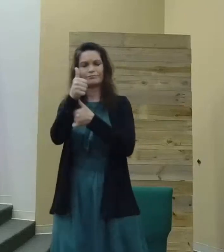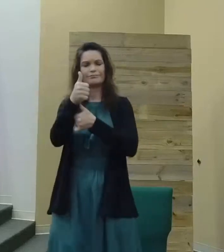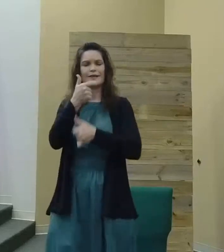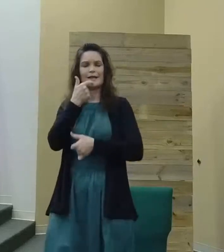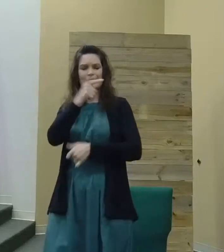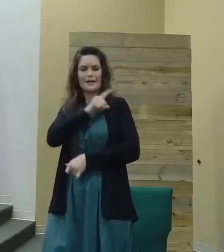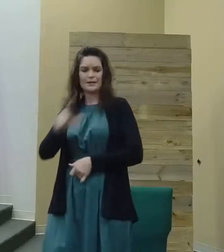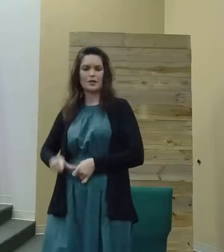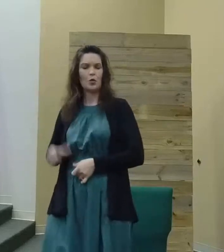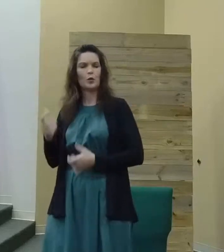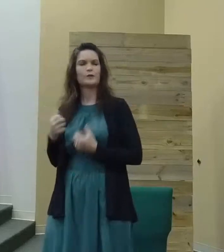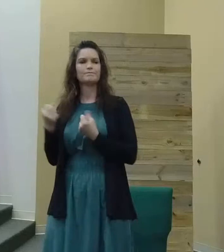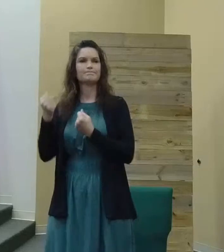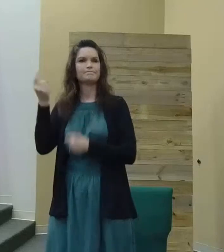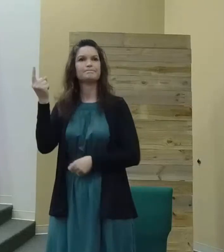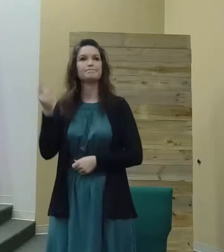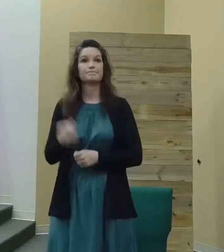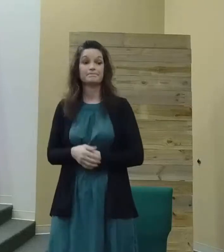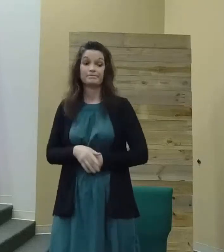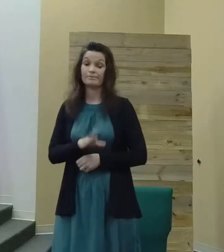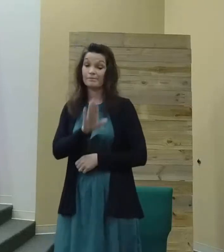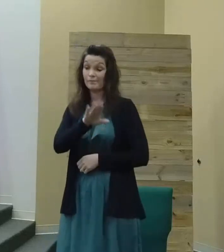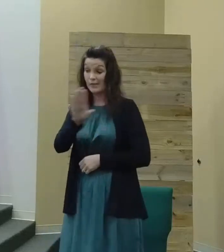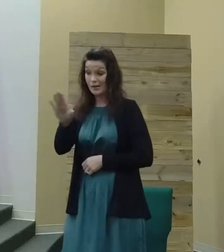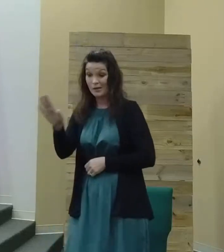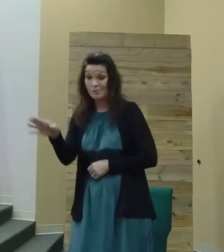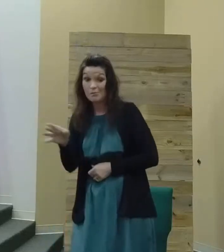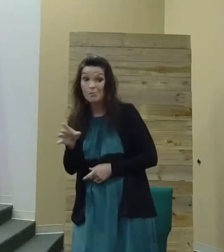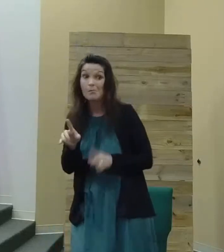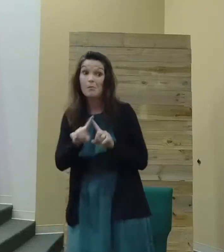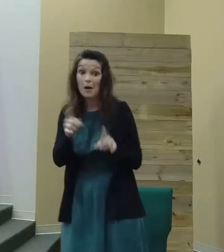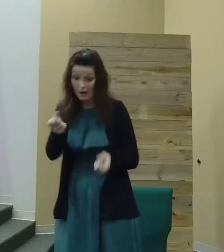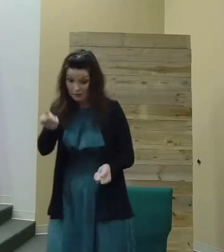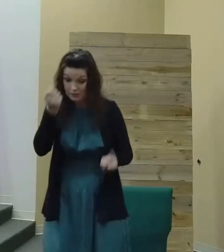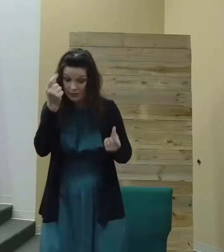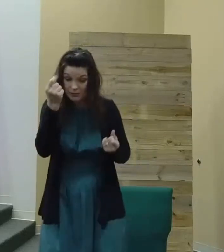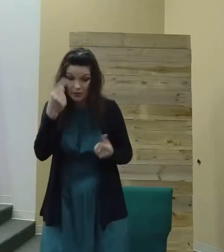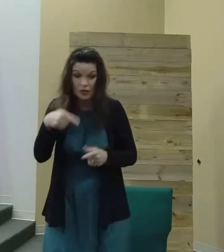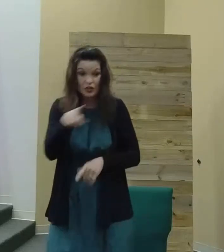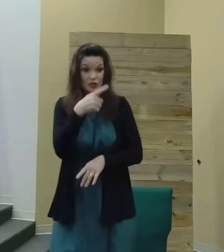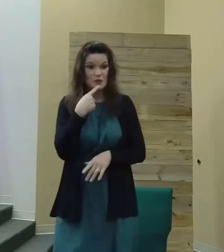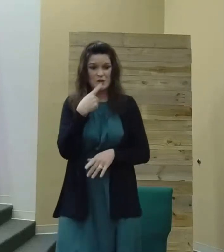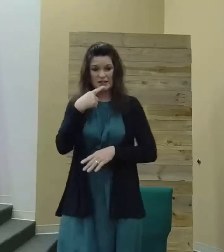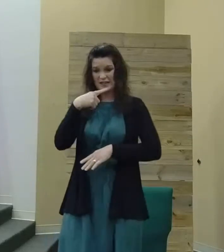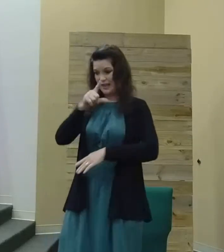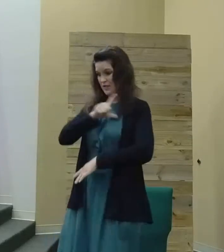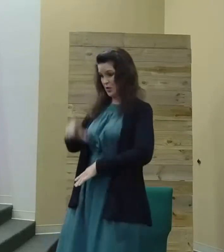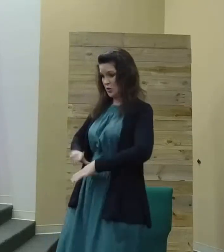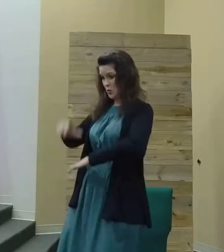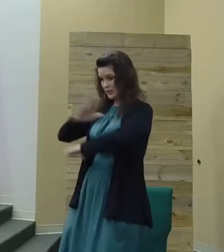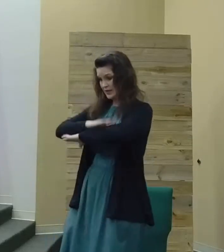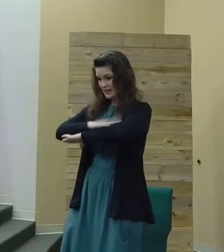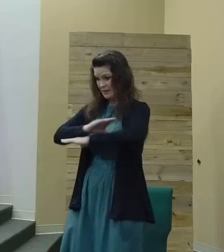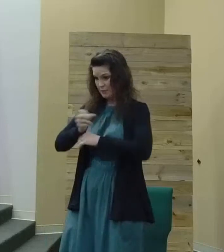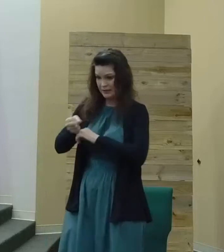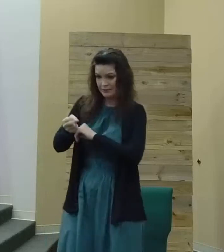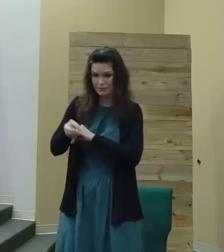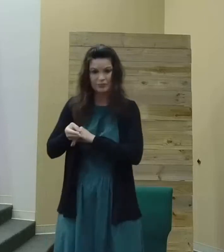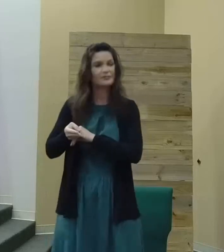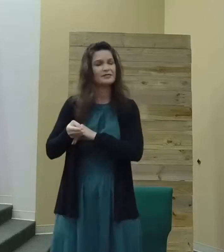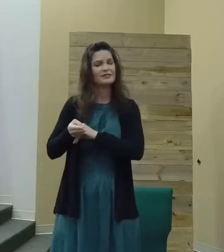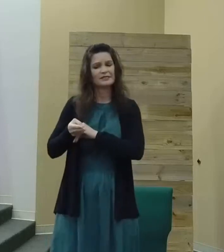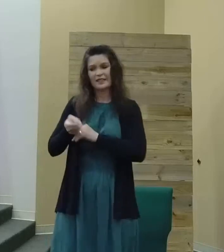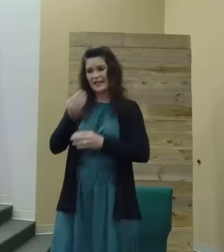nations, says the Lord of armies. But you are profaning it when you say the Lord's table is defiled and